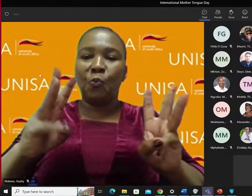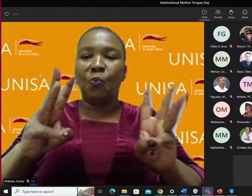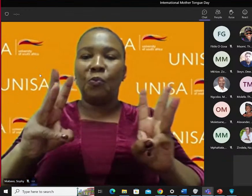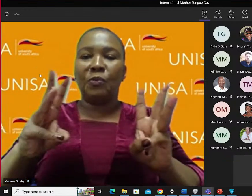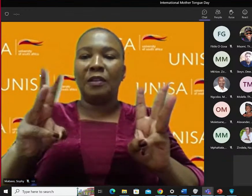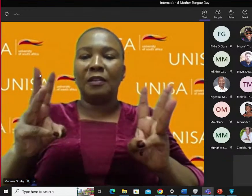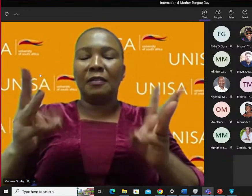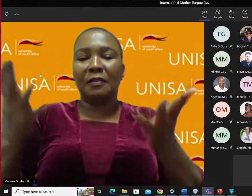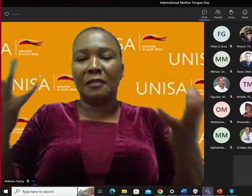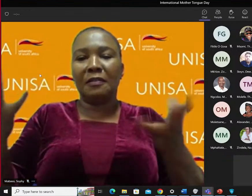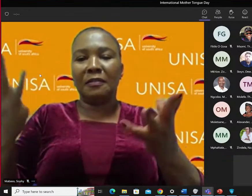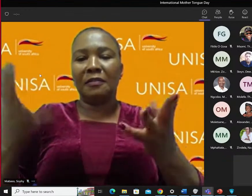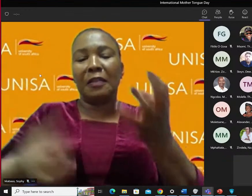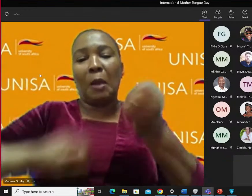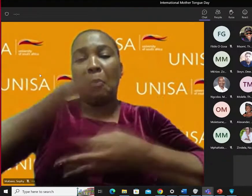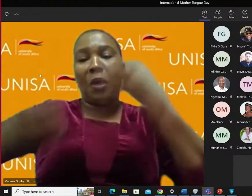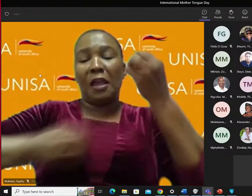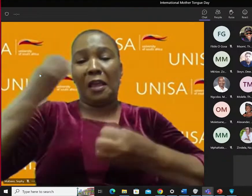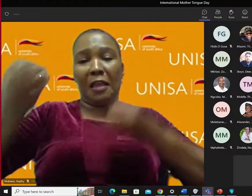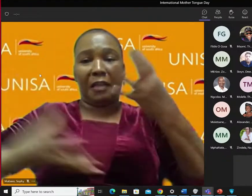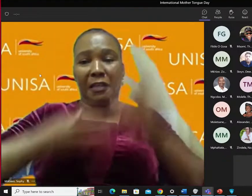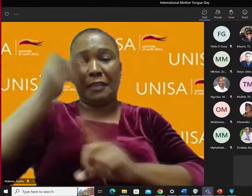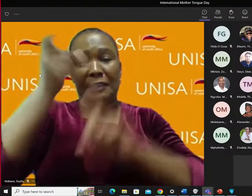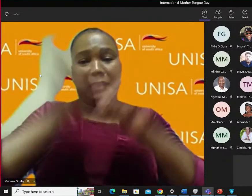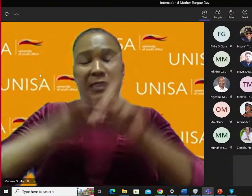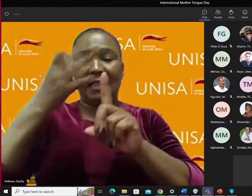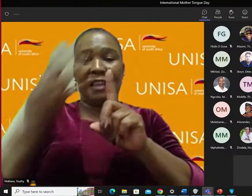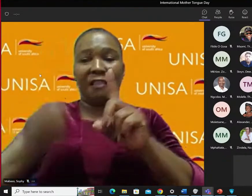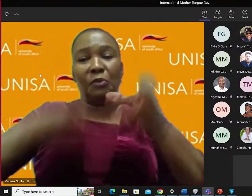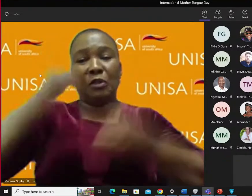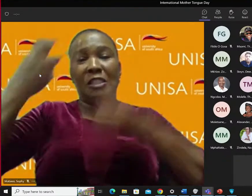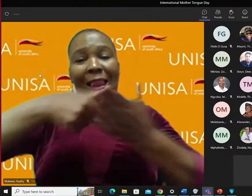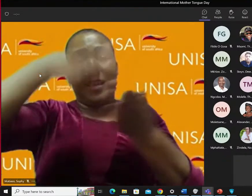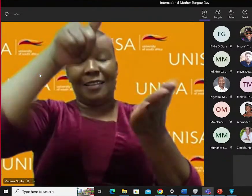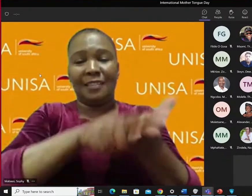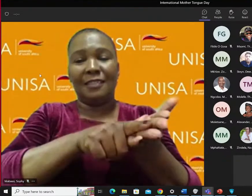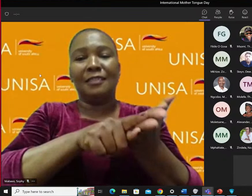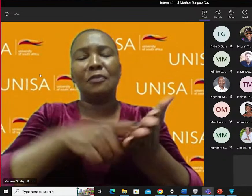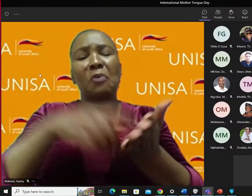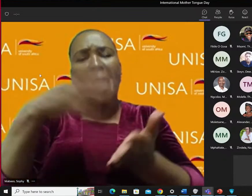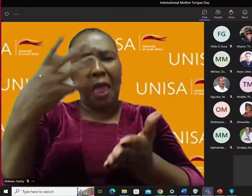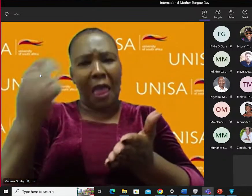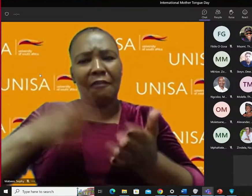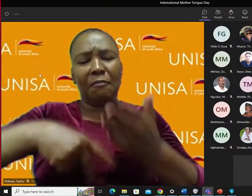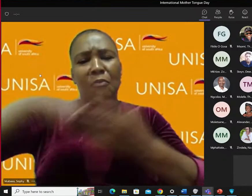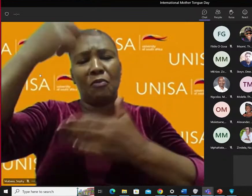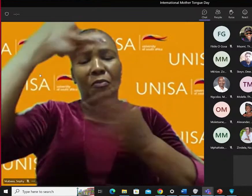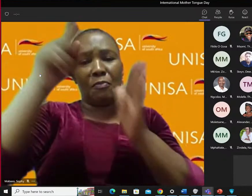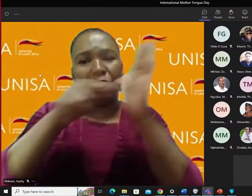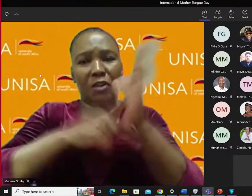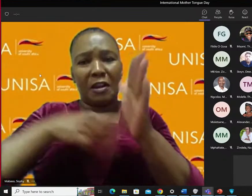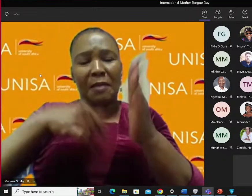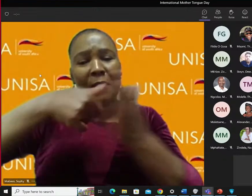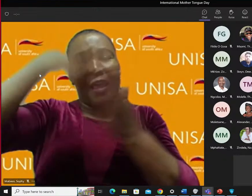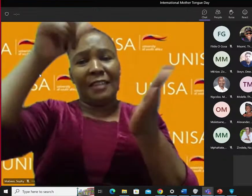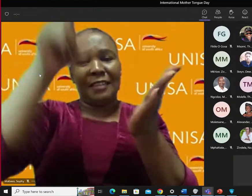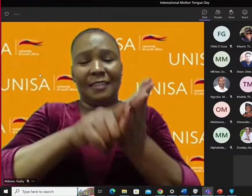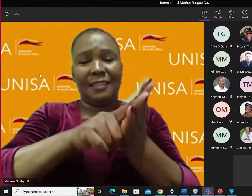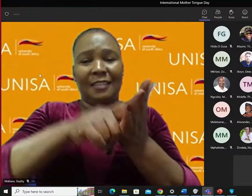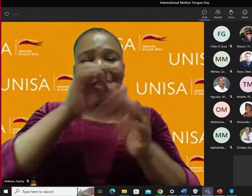the poets have poetic license, we also have program director license.